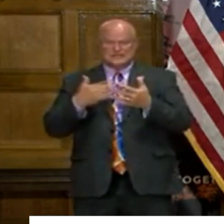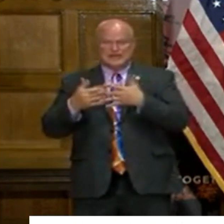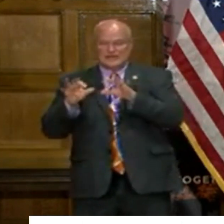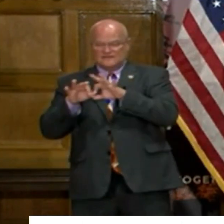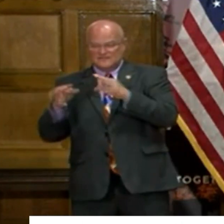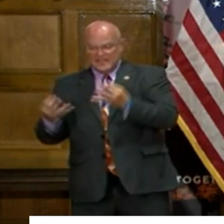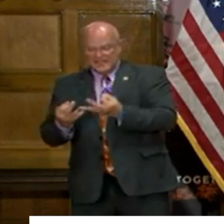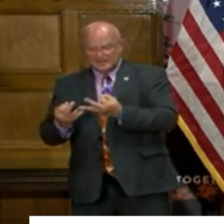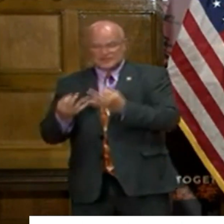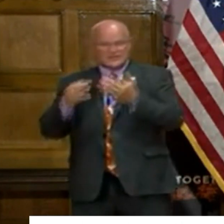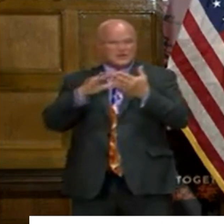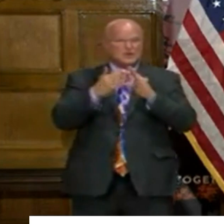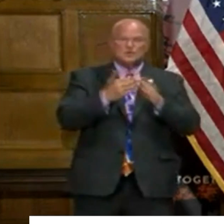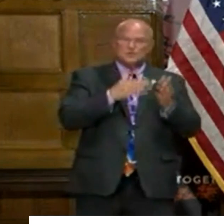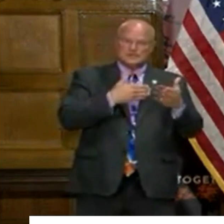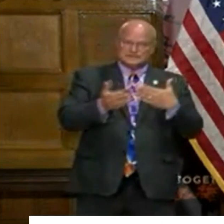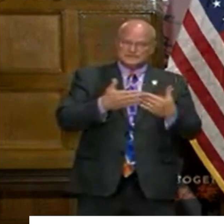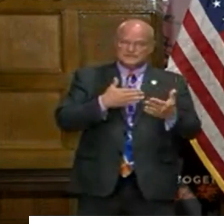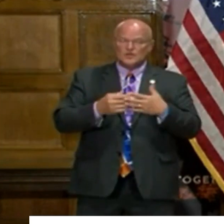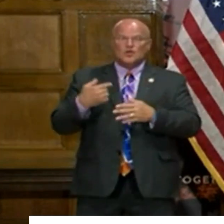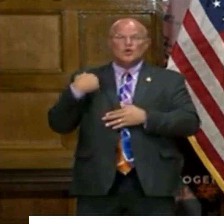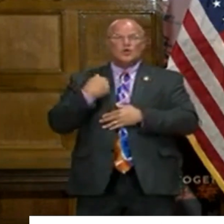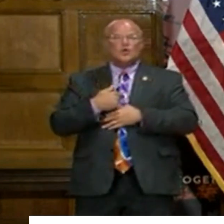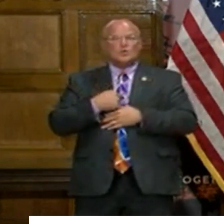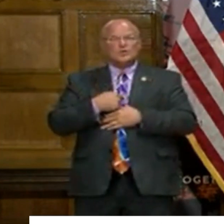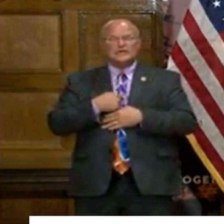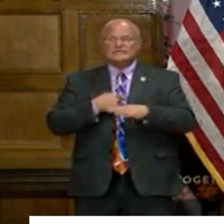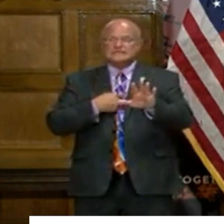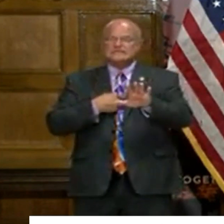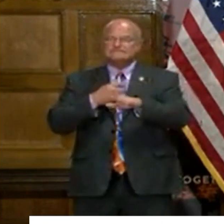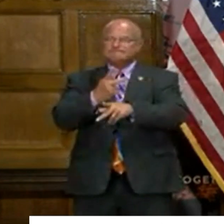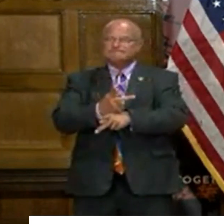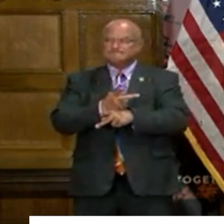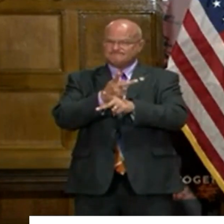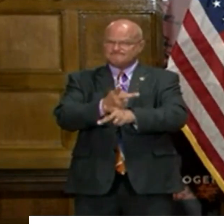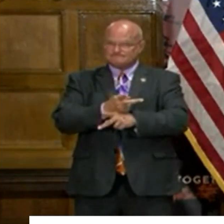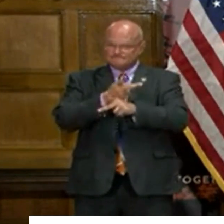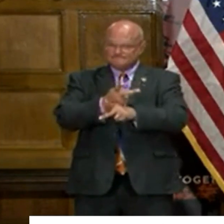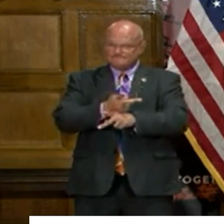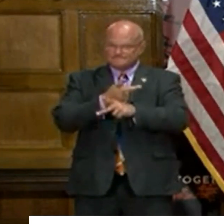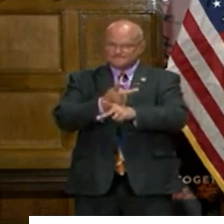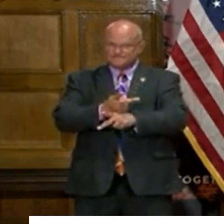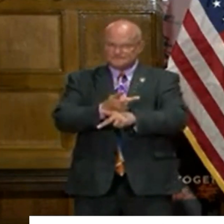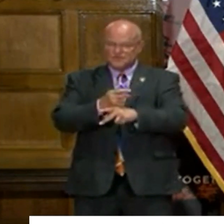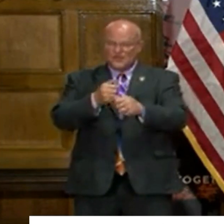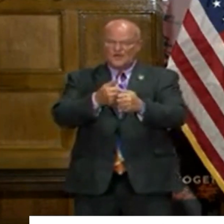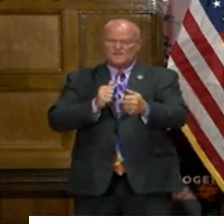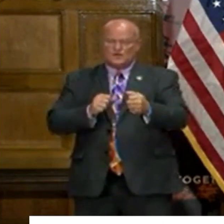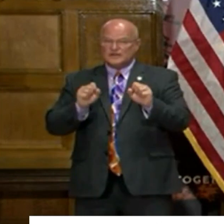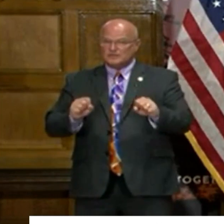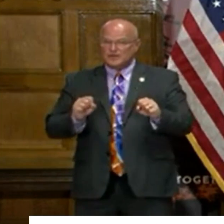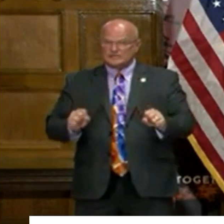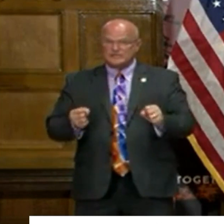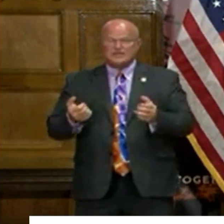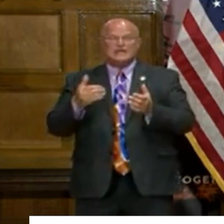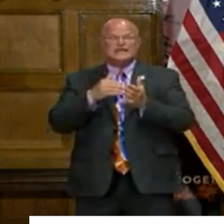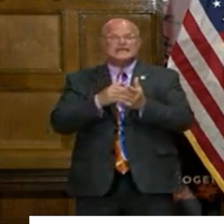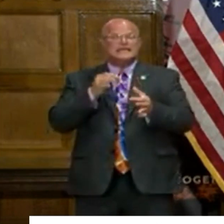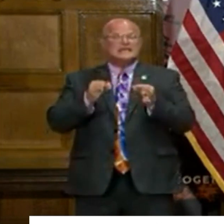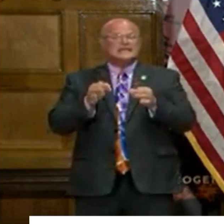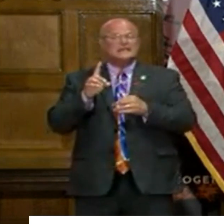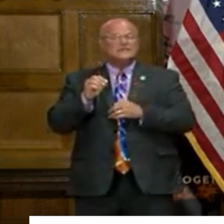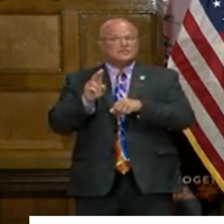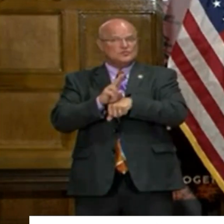whether that be in the community. So we urge caution in doing so. We urge avoiding that if possible. Again, if you